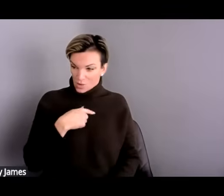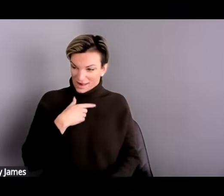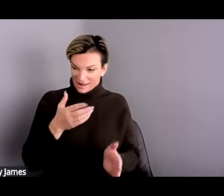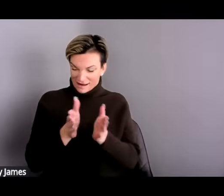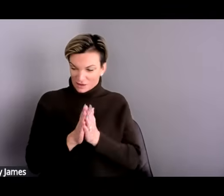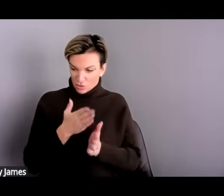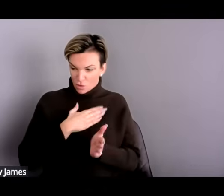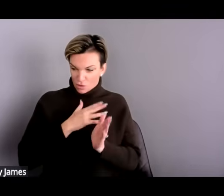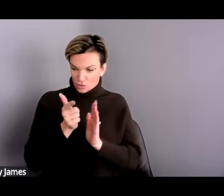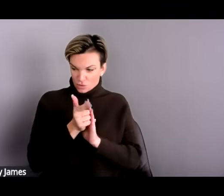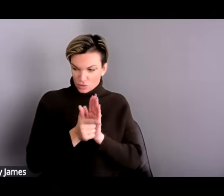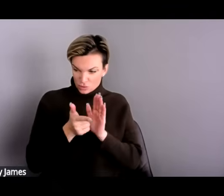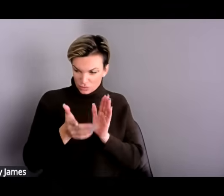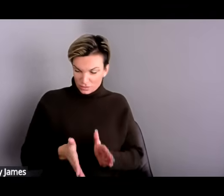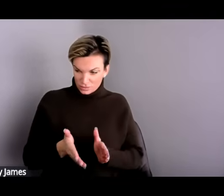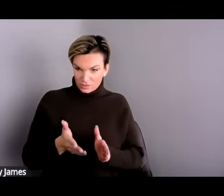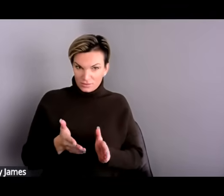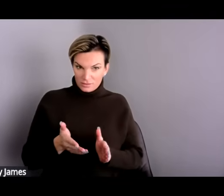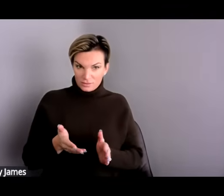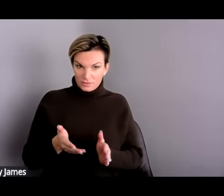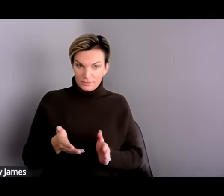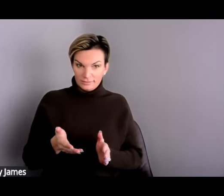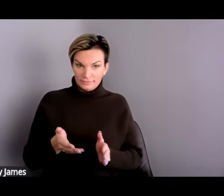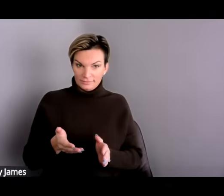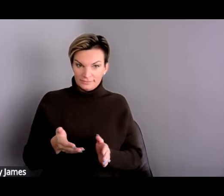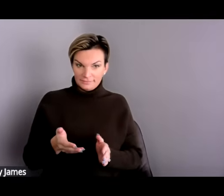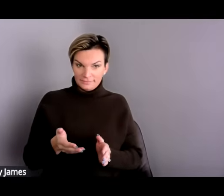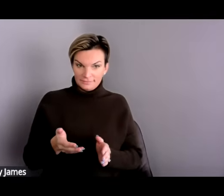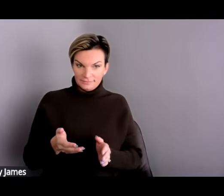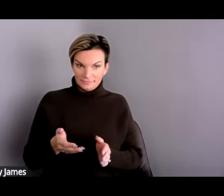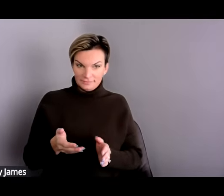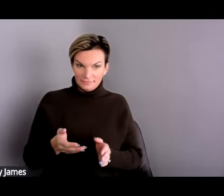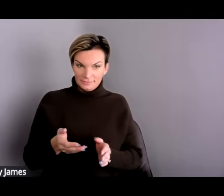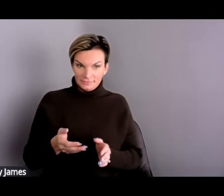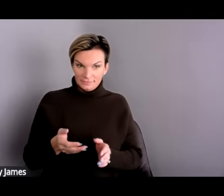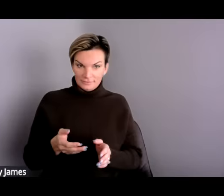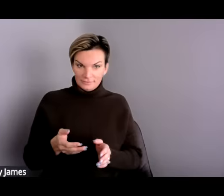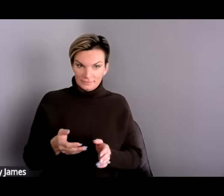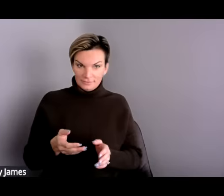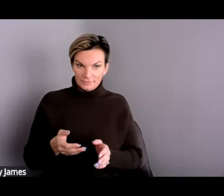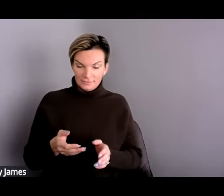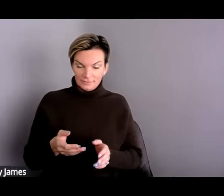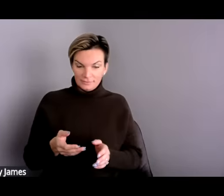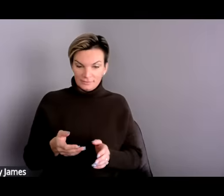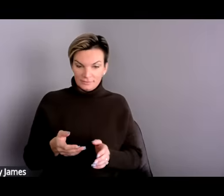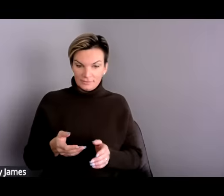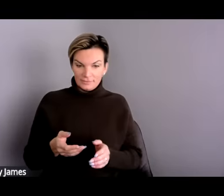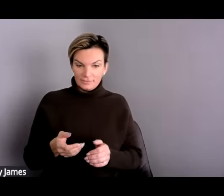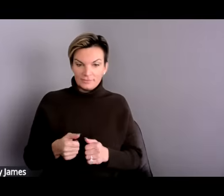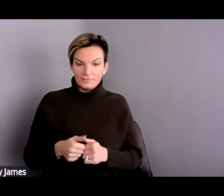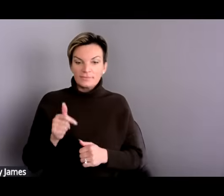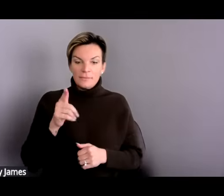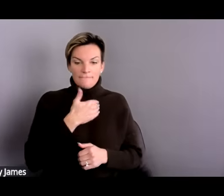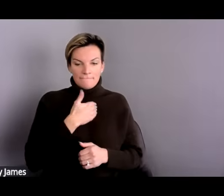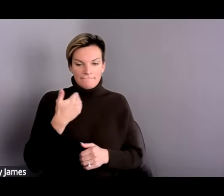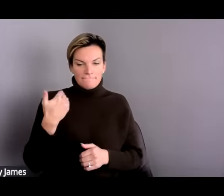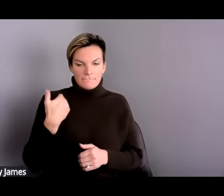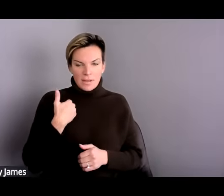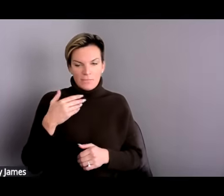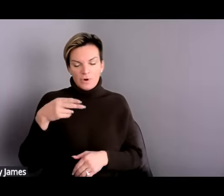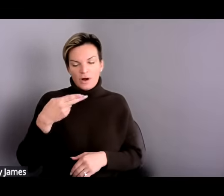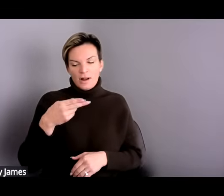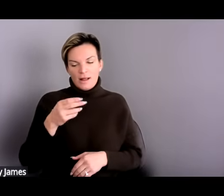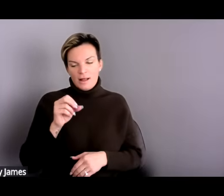address the question, to make what Member Hauskamp is asking is